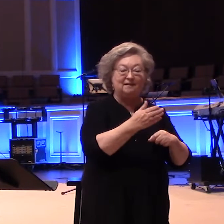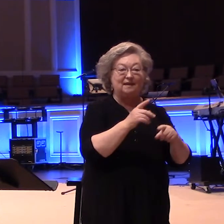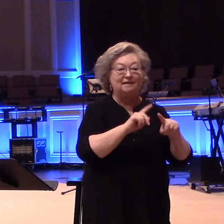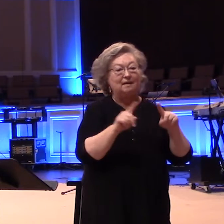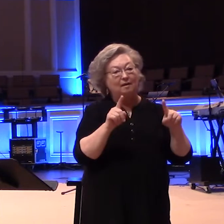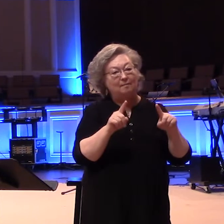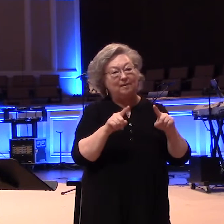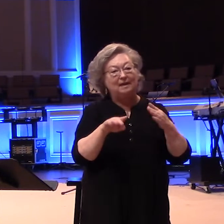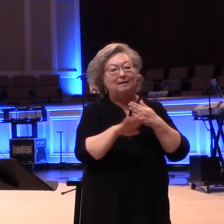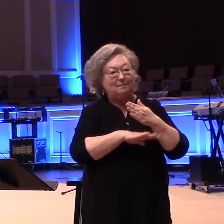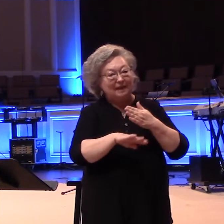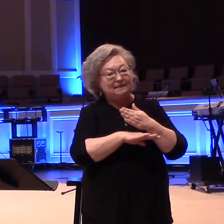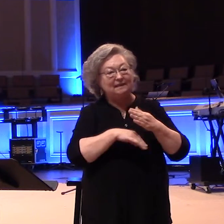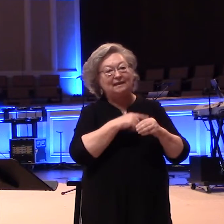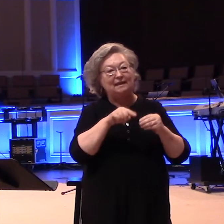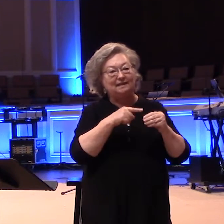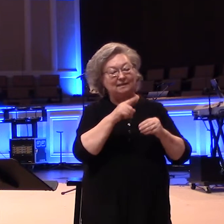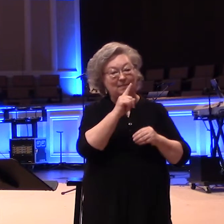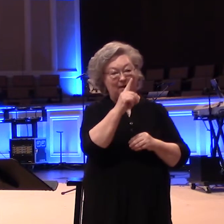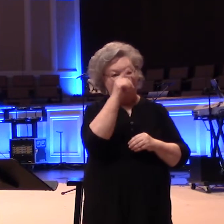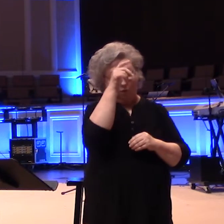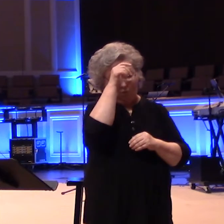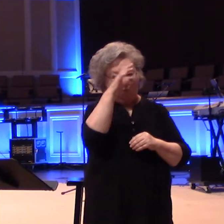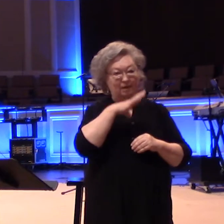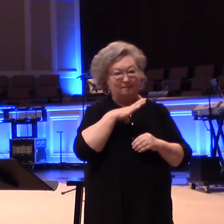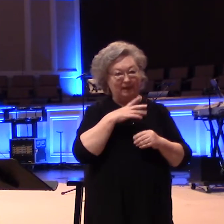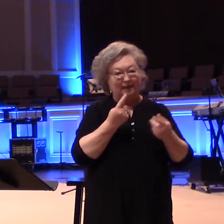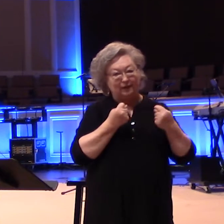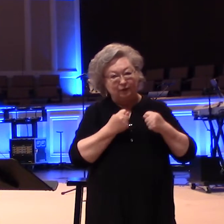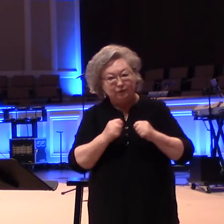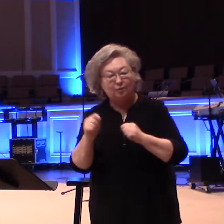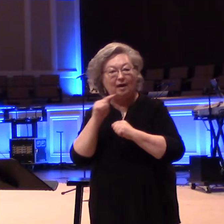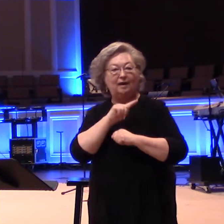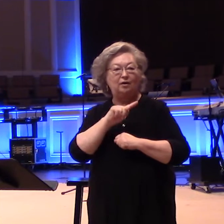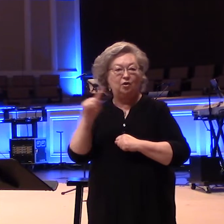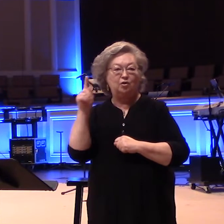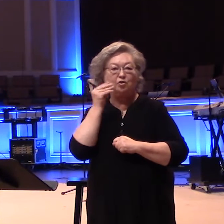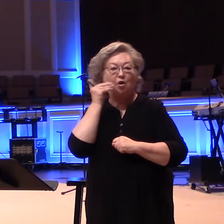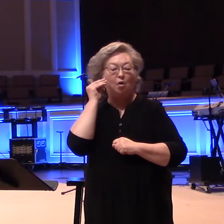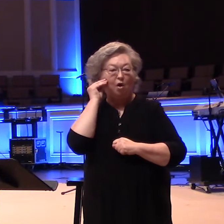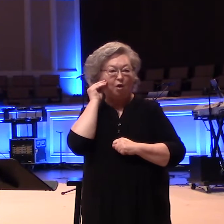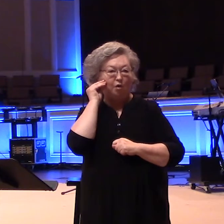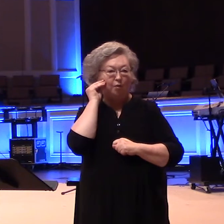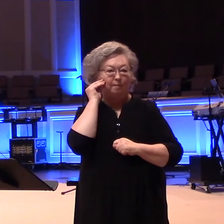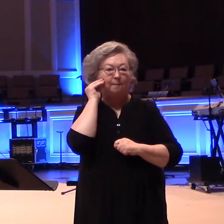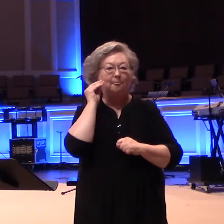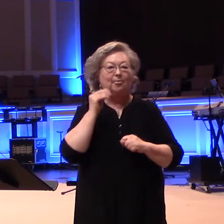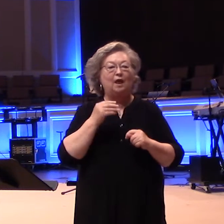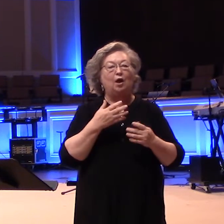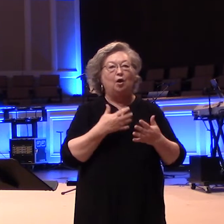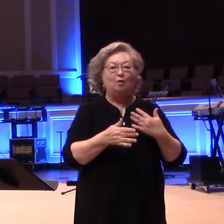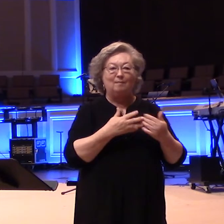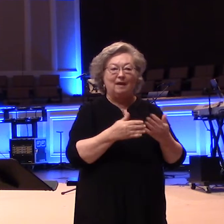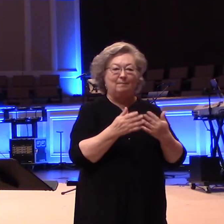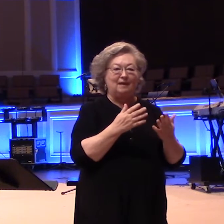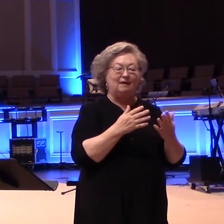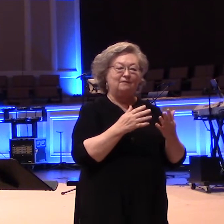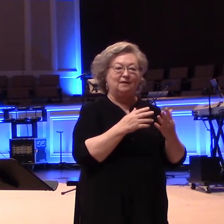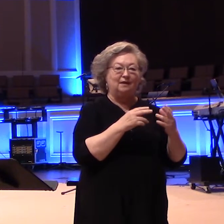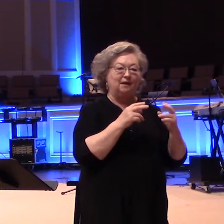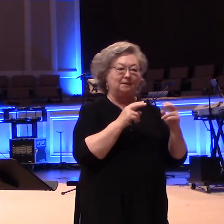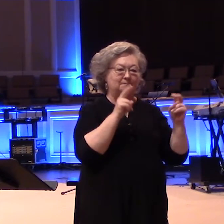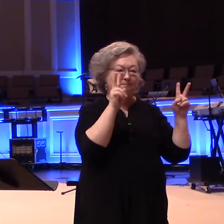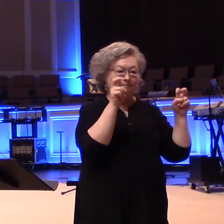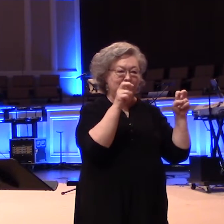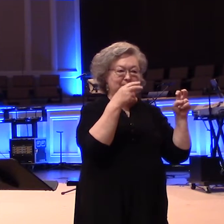over and over and over again through many of our best stories. All those stories written by Tolkien about the Lord of the Rings and the Hobbit and all of those things